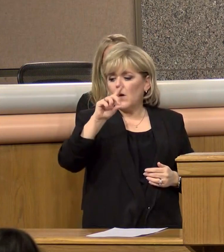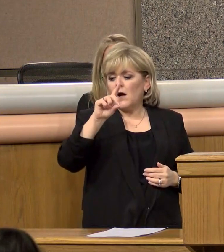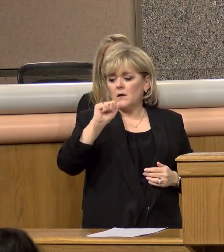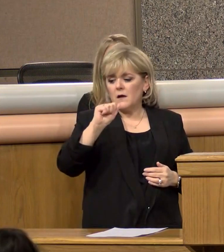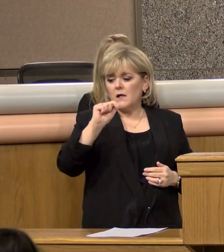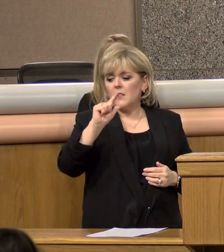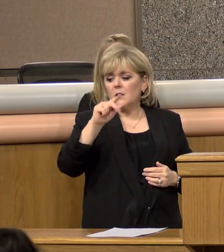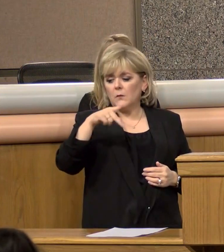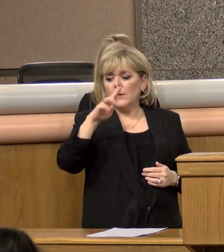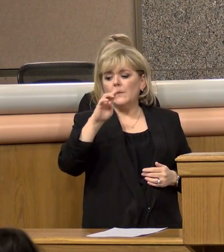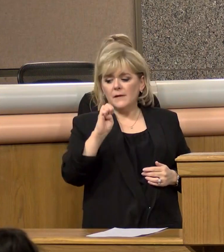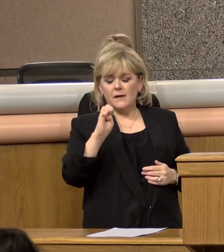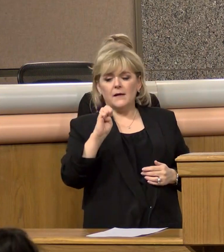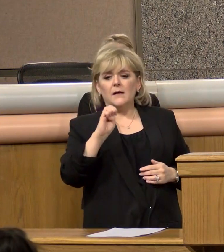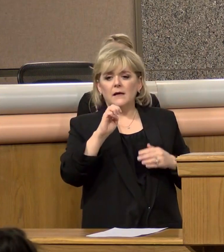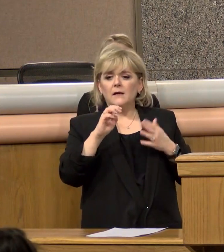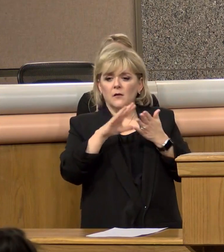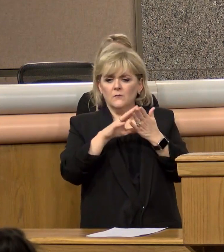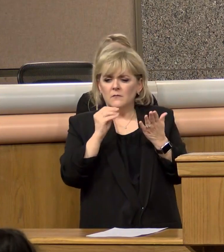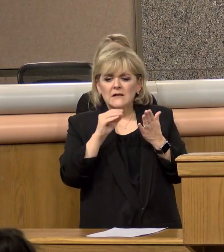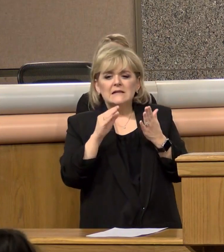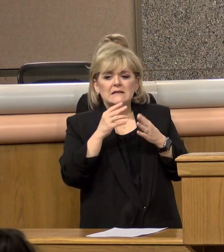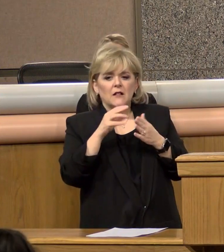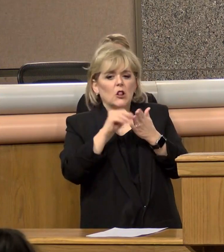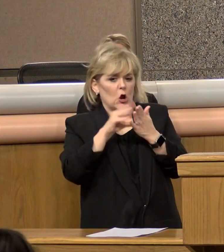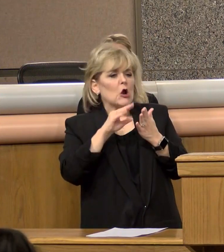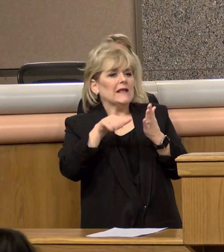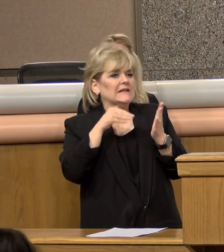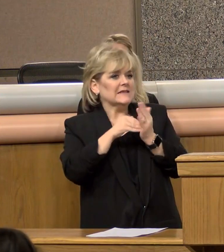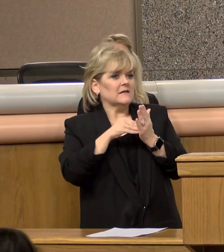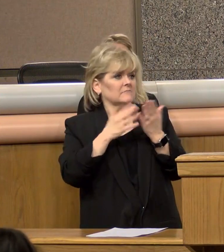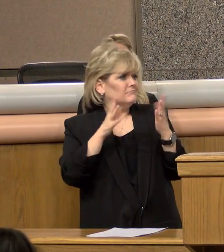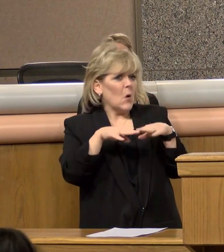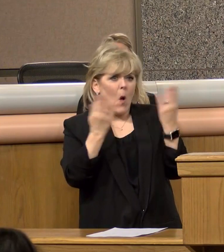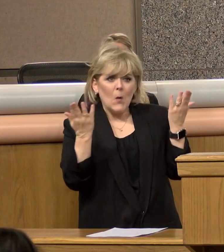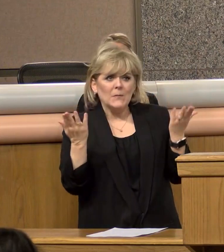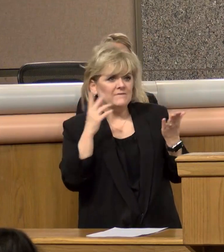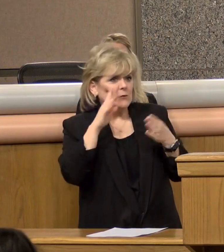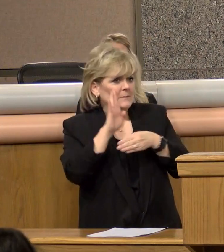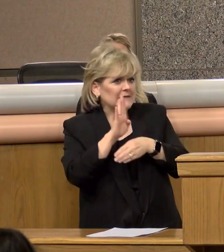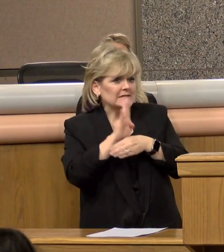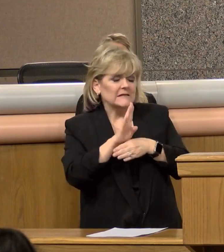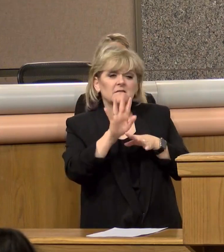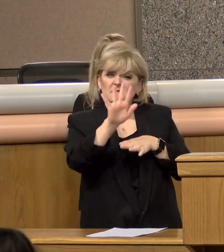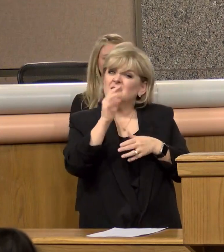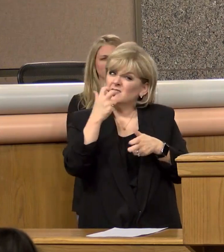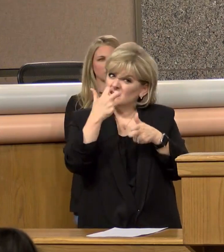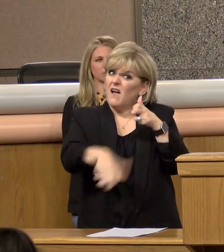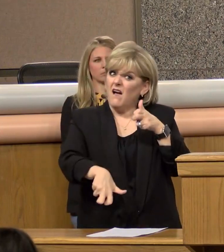They they're open for business this week. Okay it's and those that's difficult because so many of the people that work there are